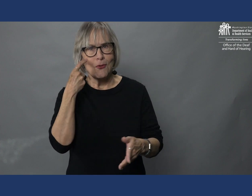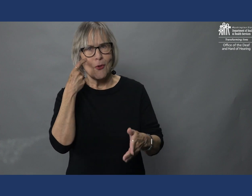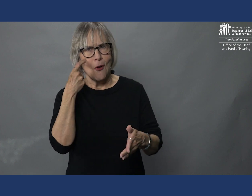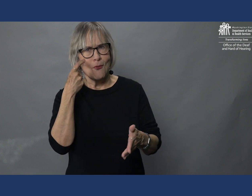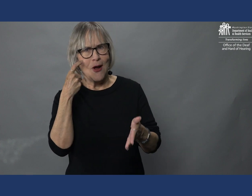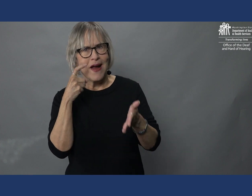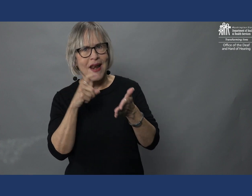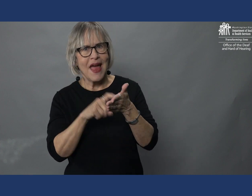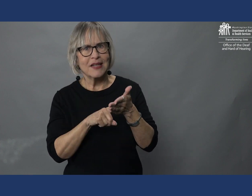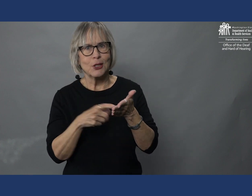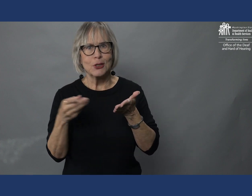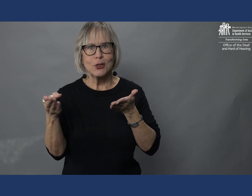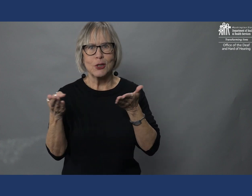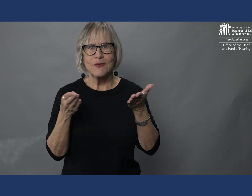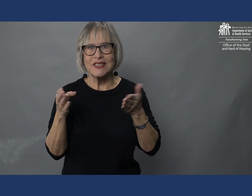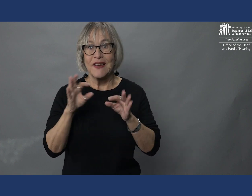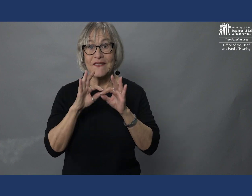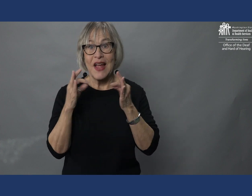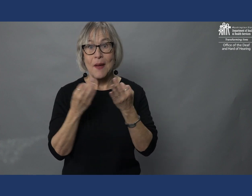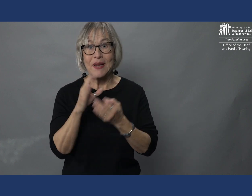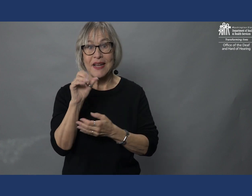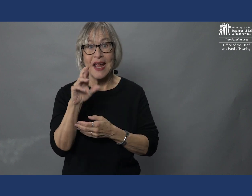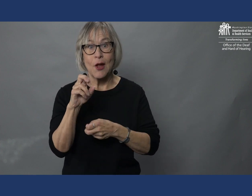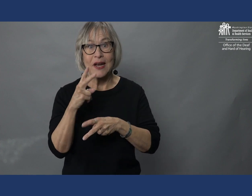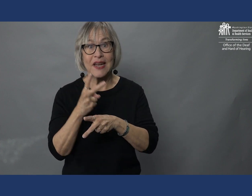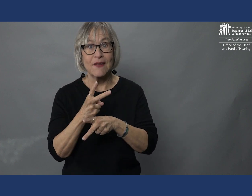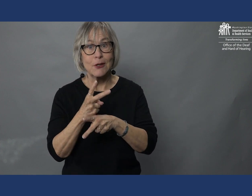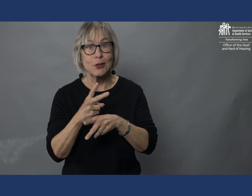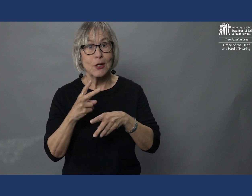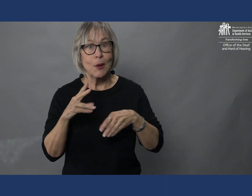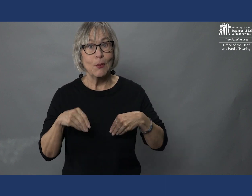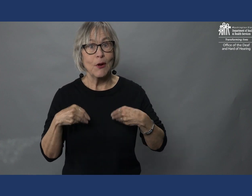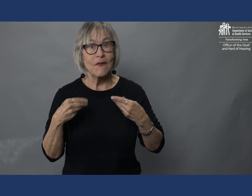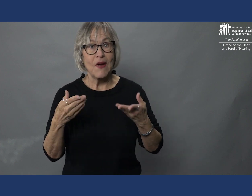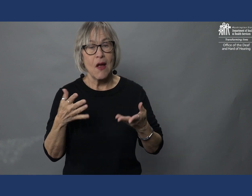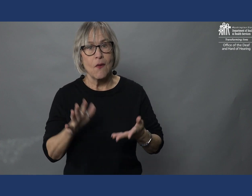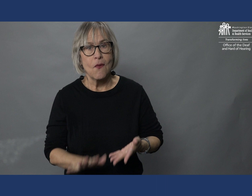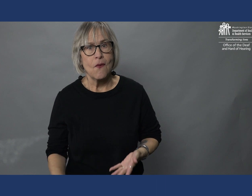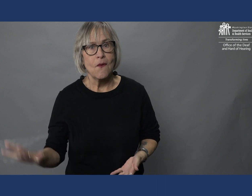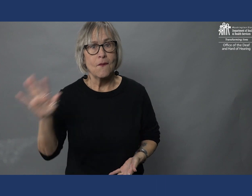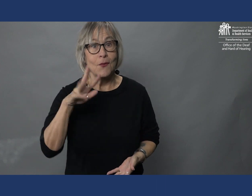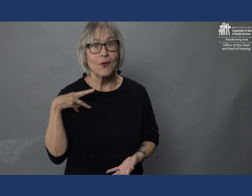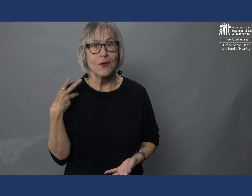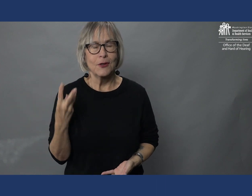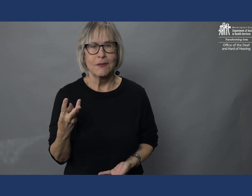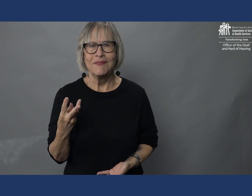November is a time to honor and recognize the services that family caregivers provide in Washington State.